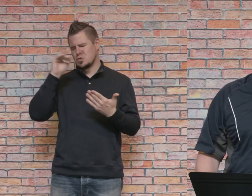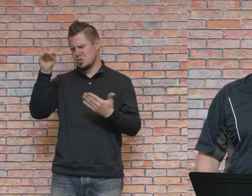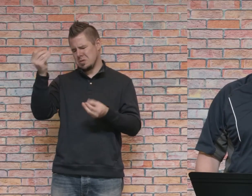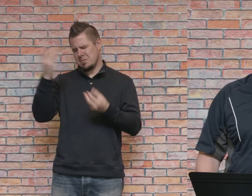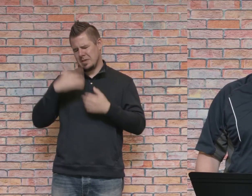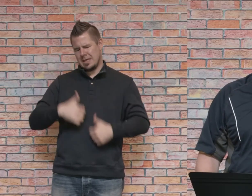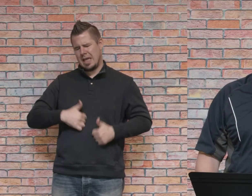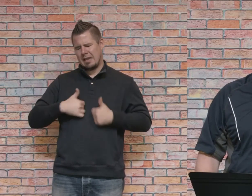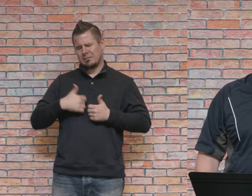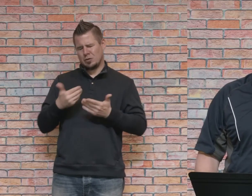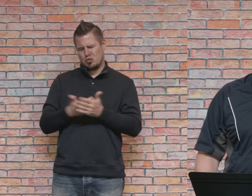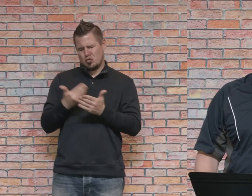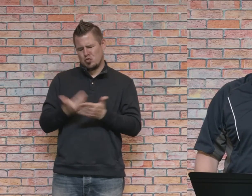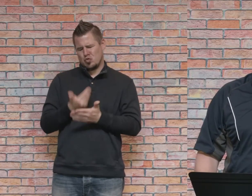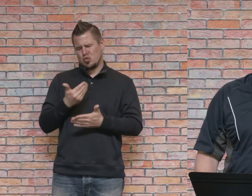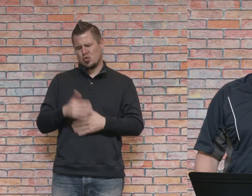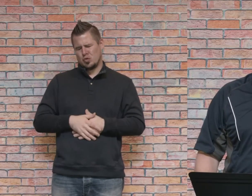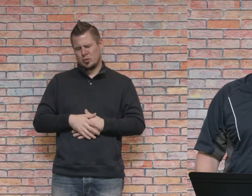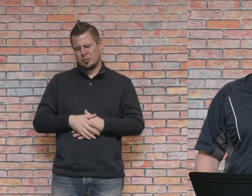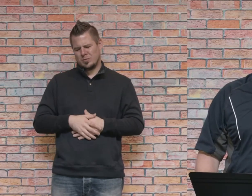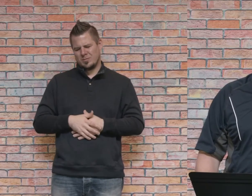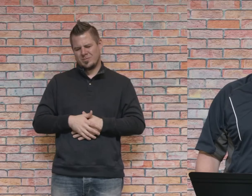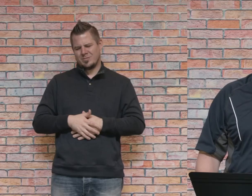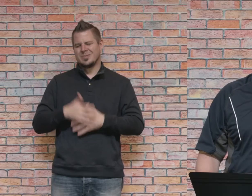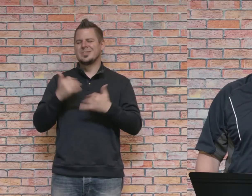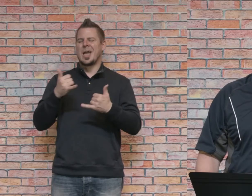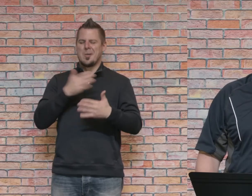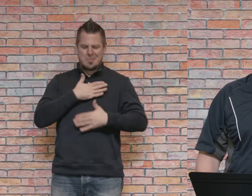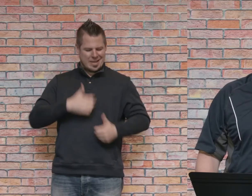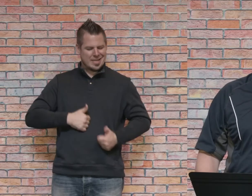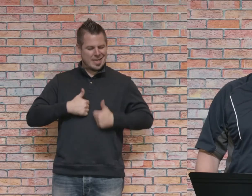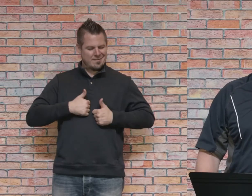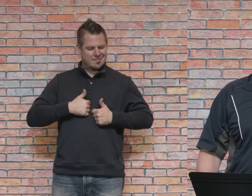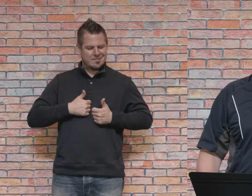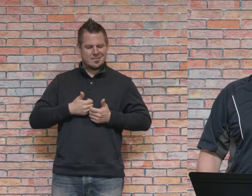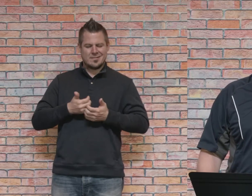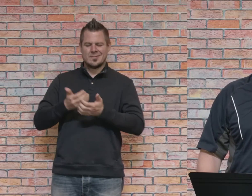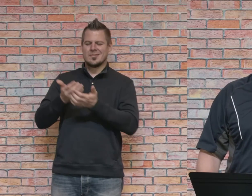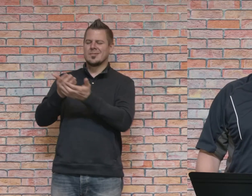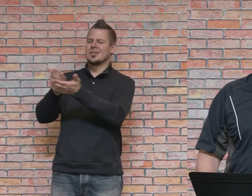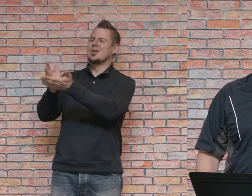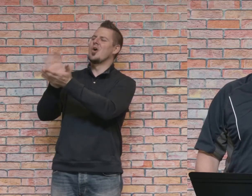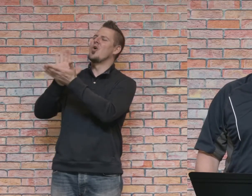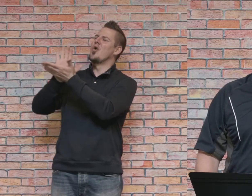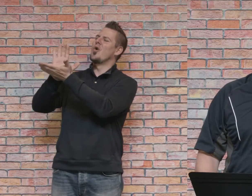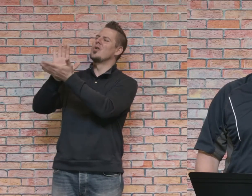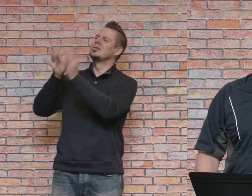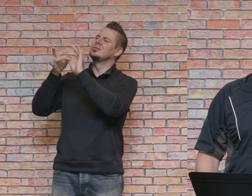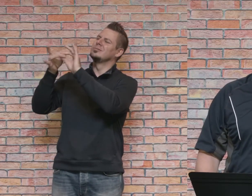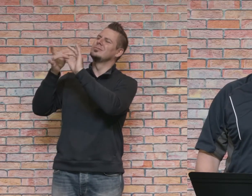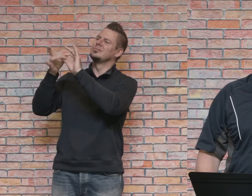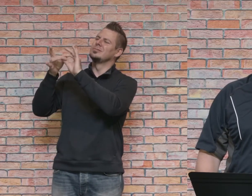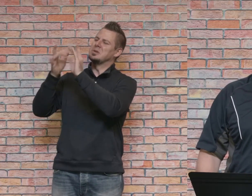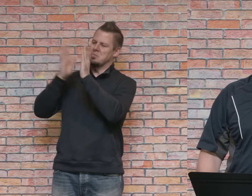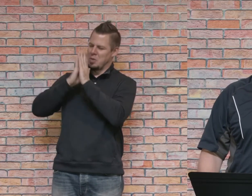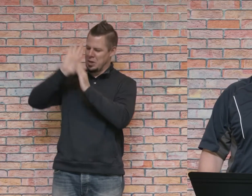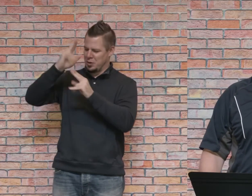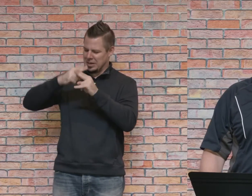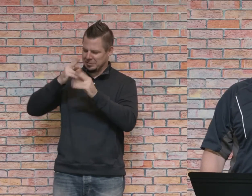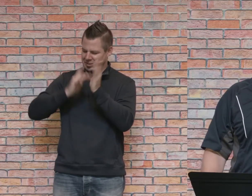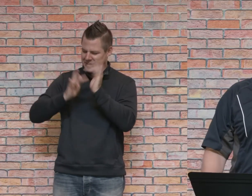life. Now you have mine. It's in Jesus' name I pray.